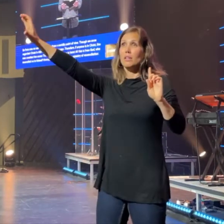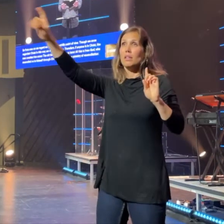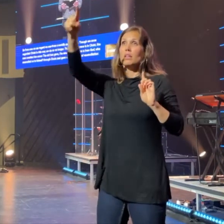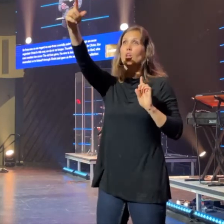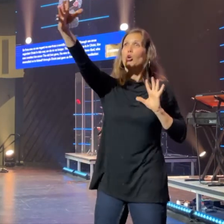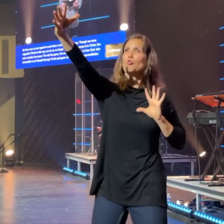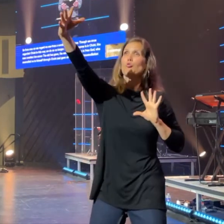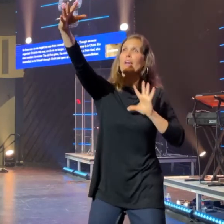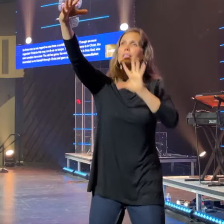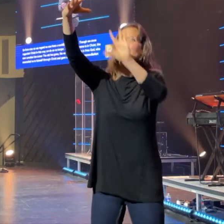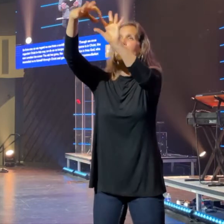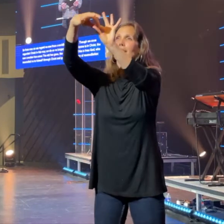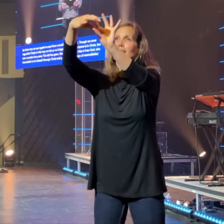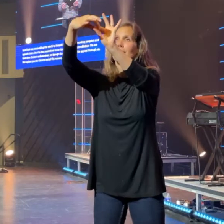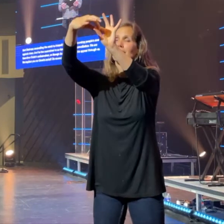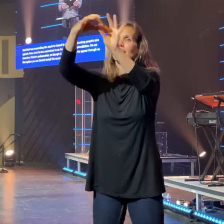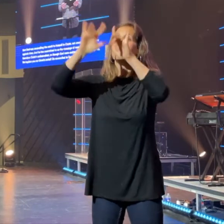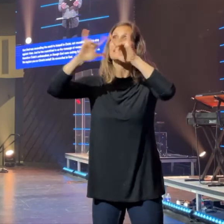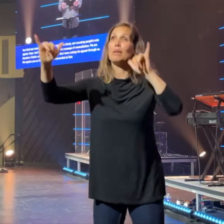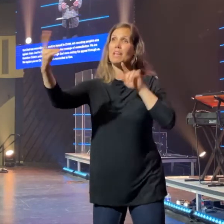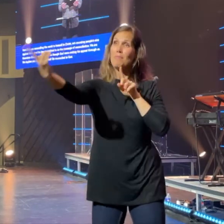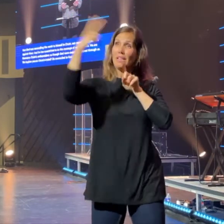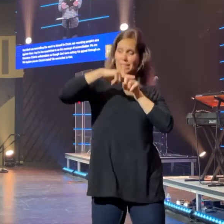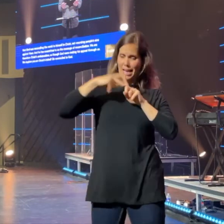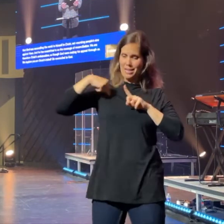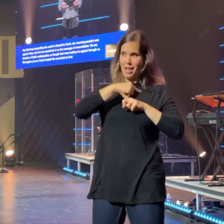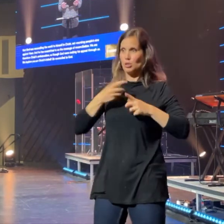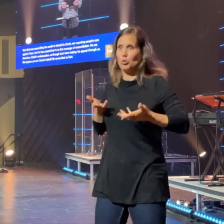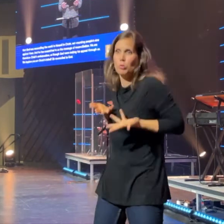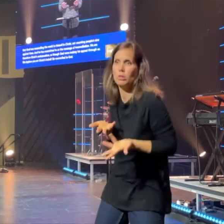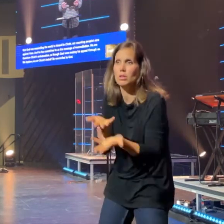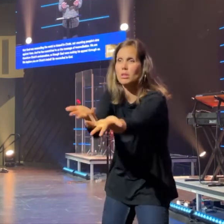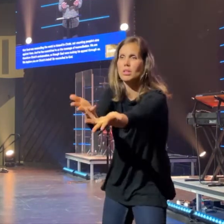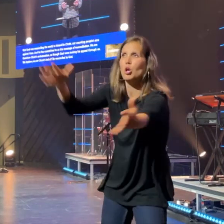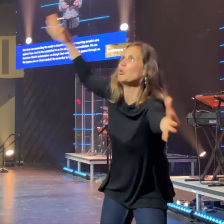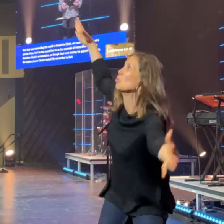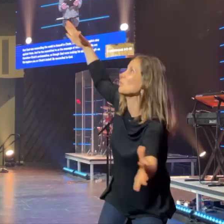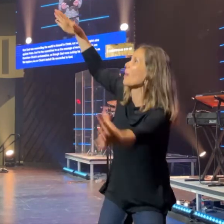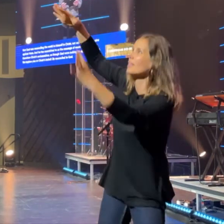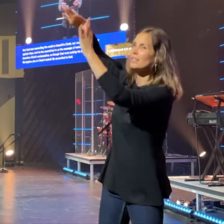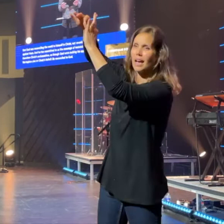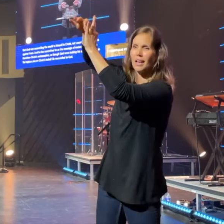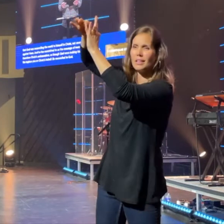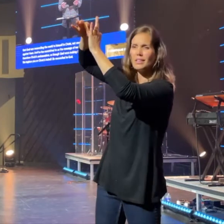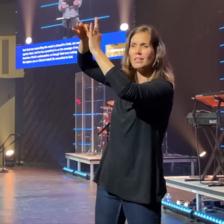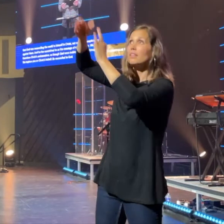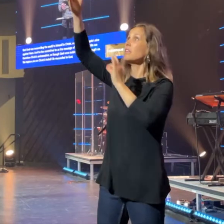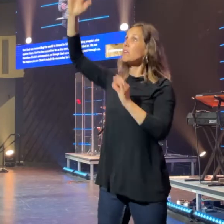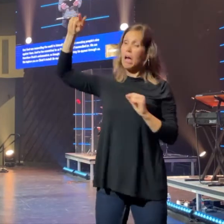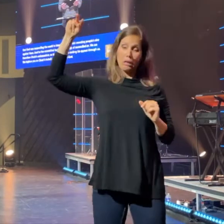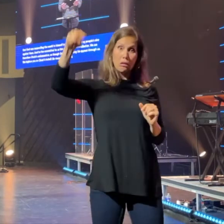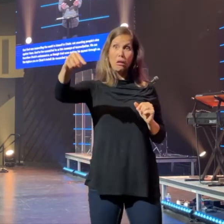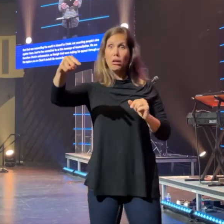of reconciliation. That God was reconciling the world to himself in Christ, not counting people's sins against them, and he has